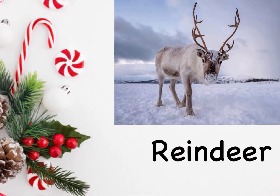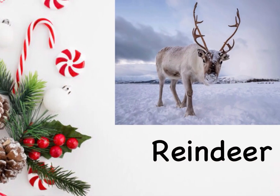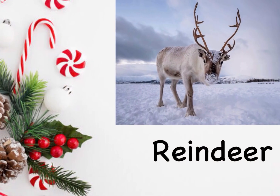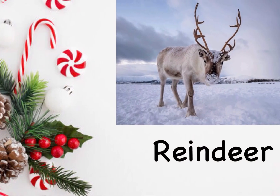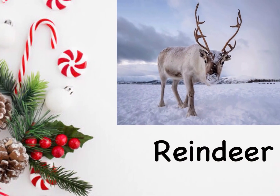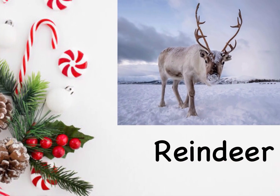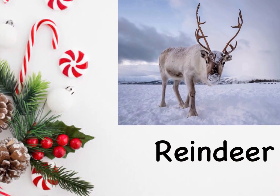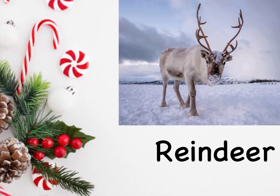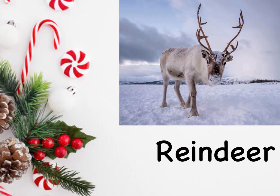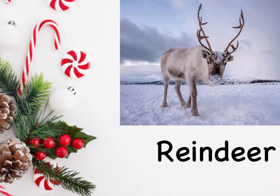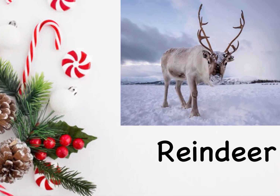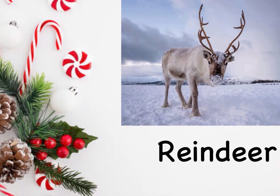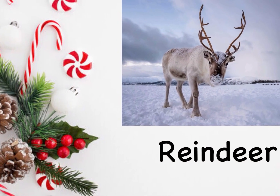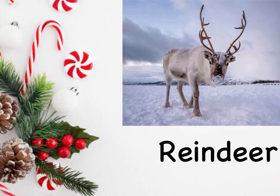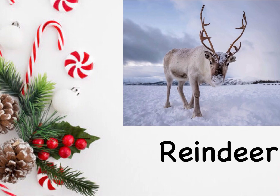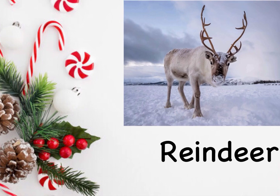The next sign is reindeer.